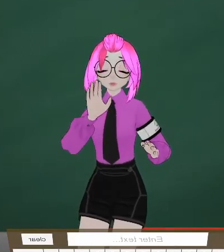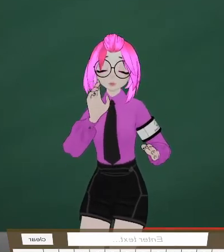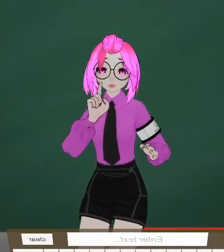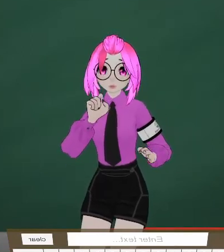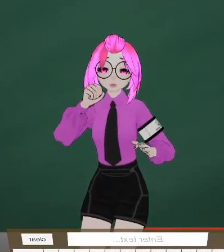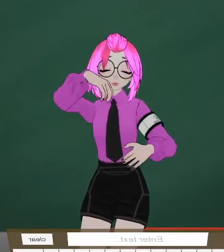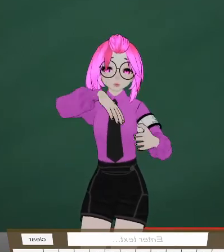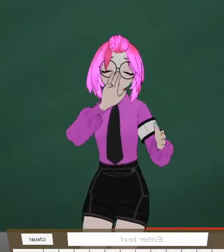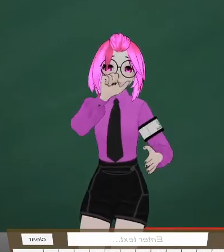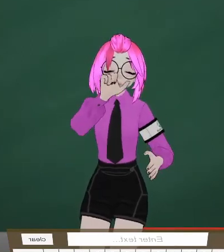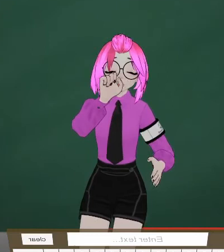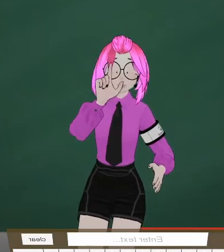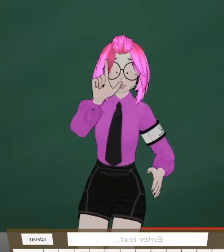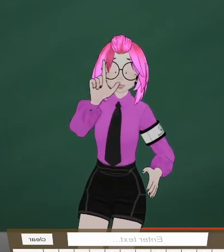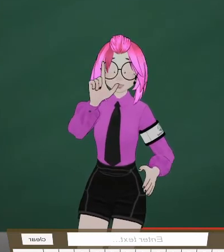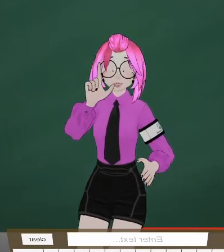experimental world i saw snow like this